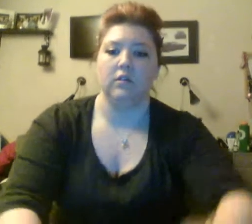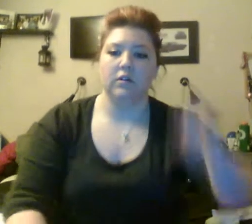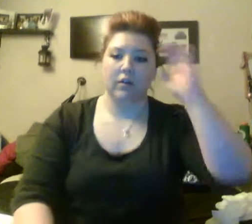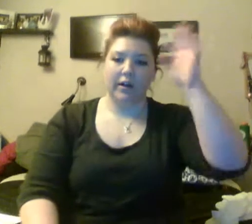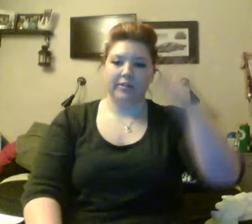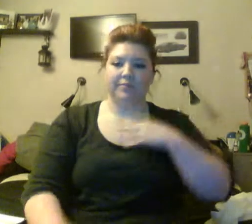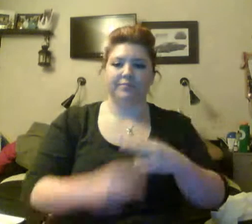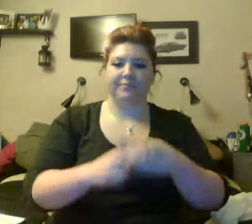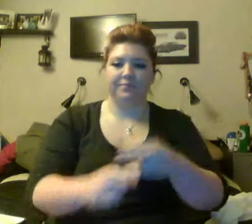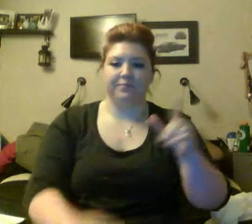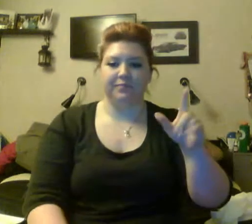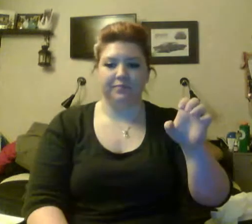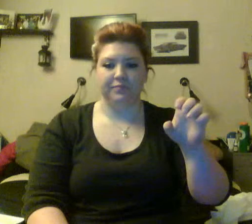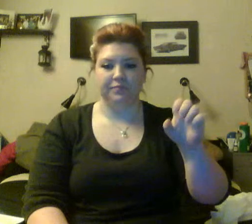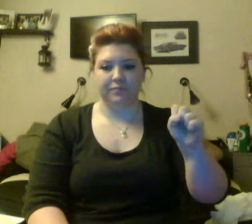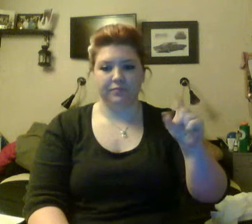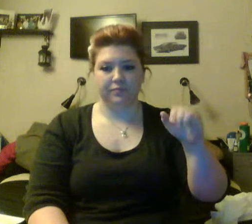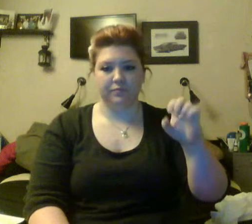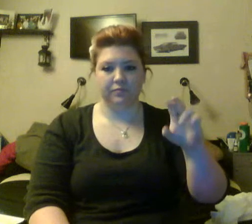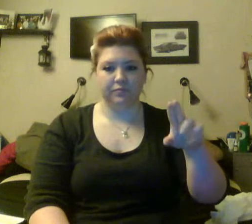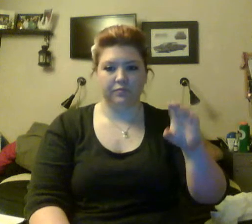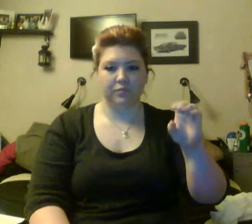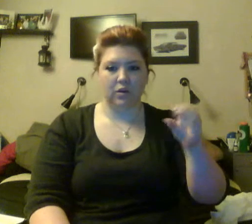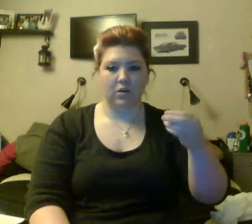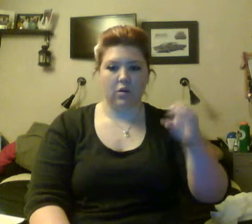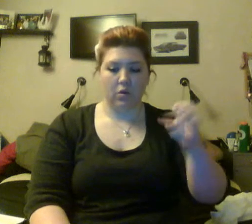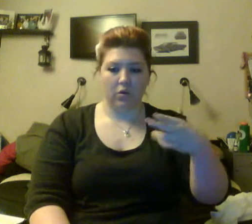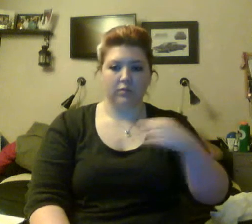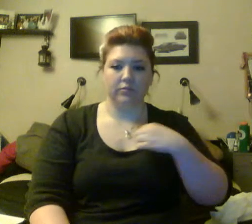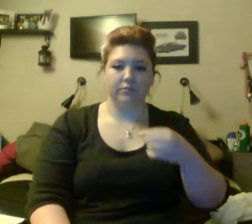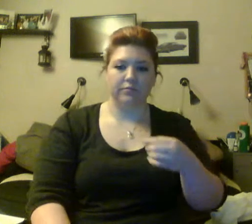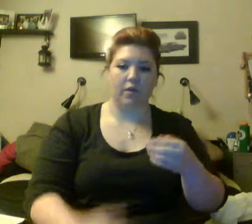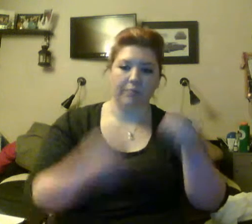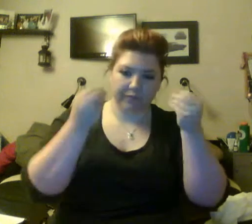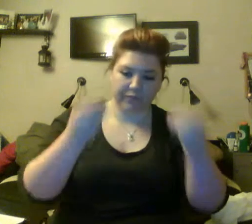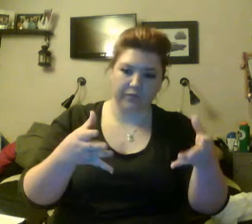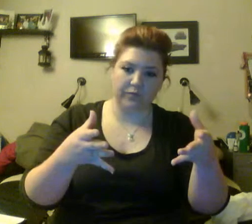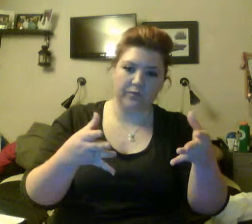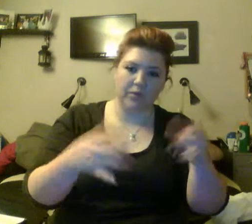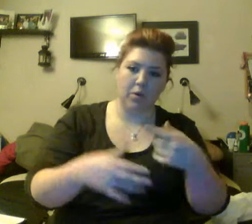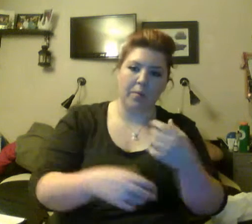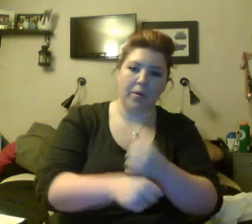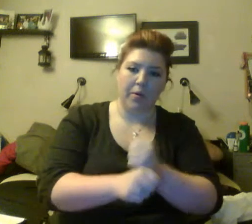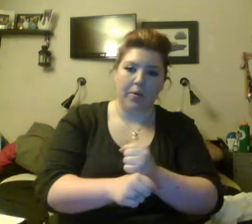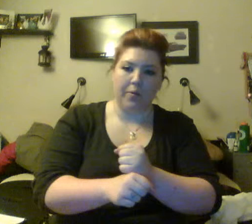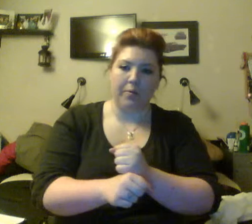Hi there, I'm Leslie Rock, and I'm going to talk about creating reading, writing, and research assignments for students in